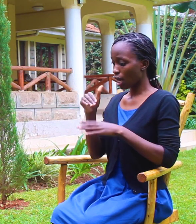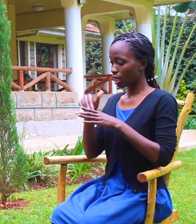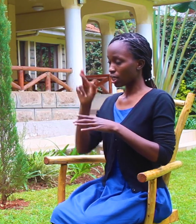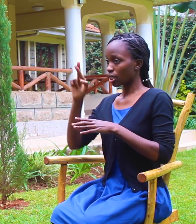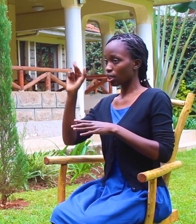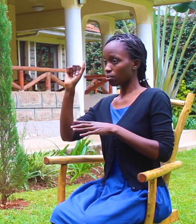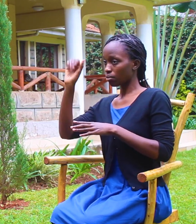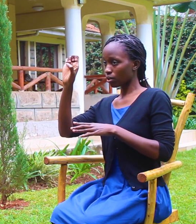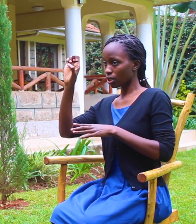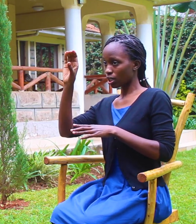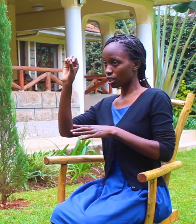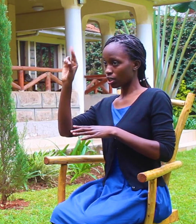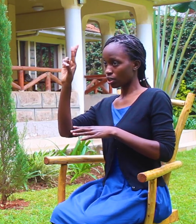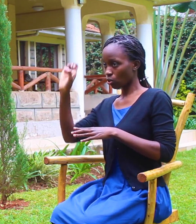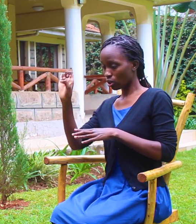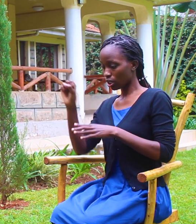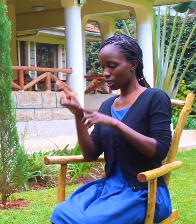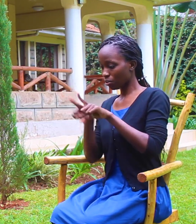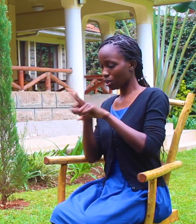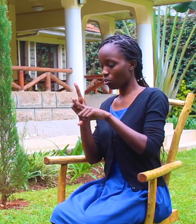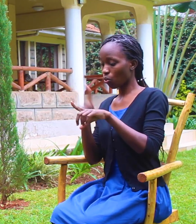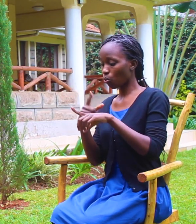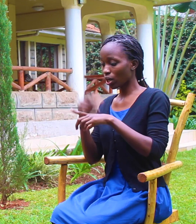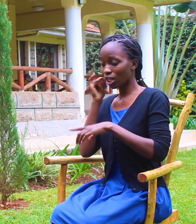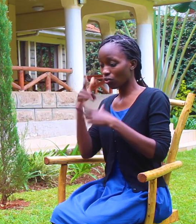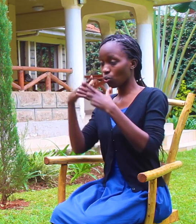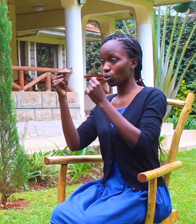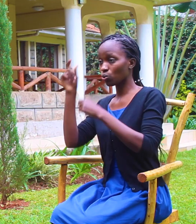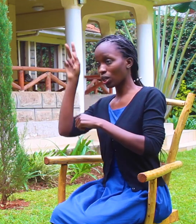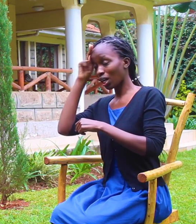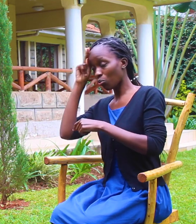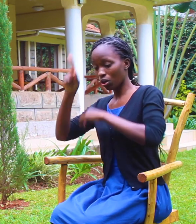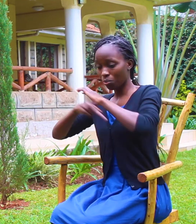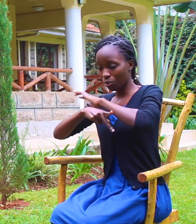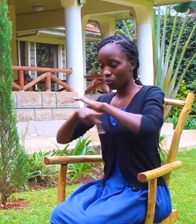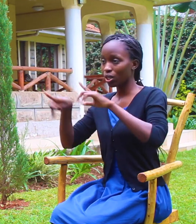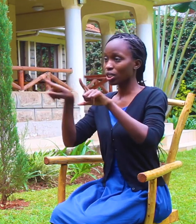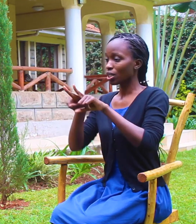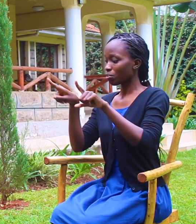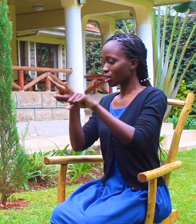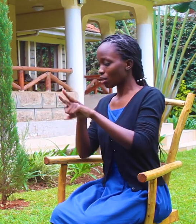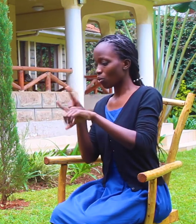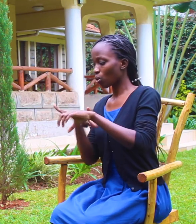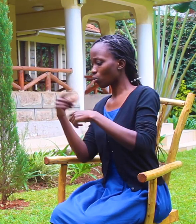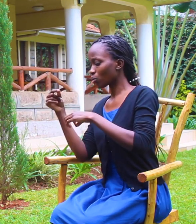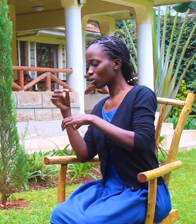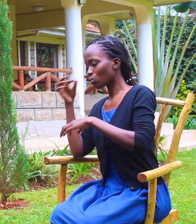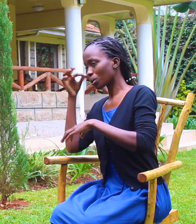was in Kambui Primary. It happened with Reverend Mhoro. All along, it's like